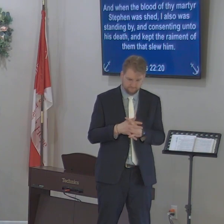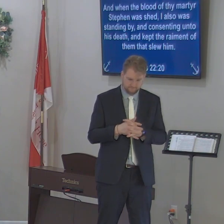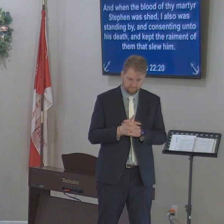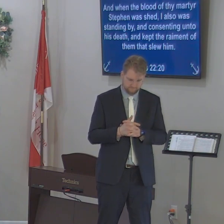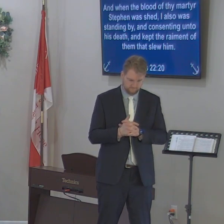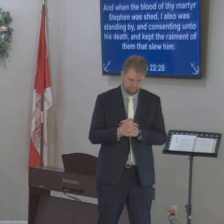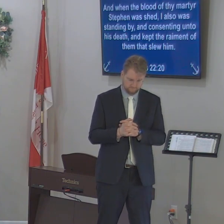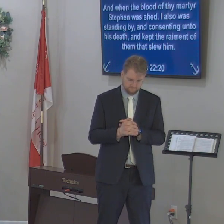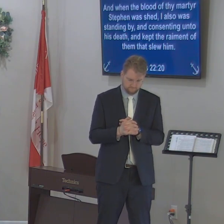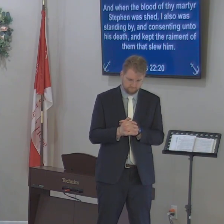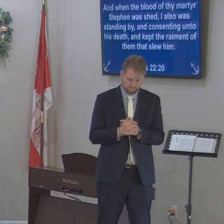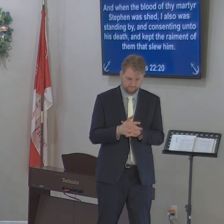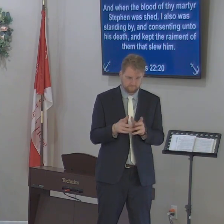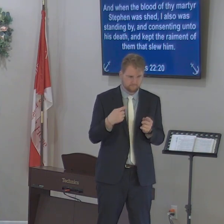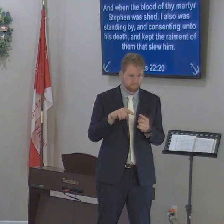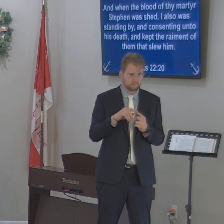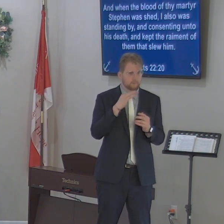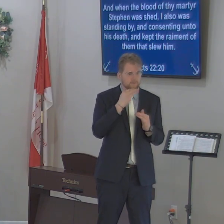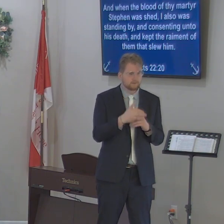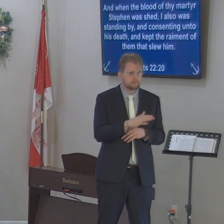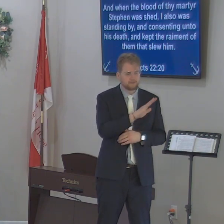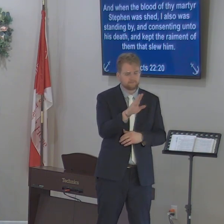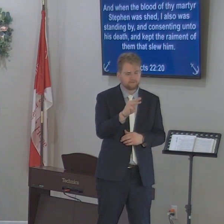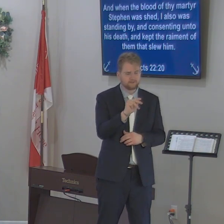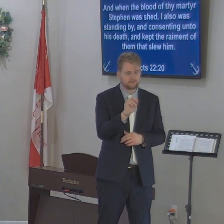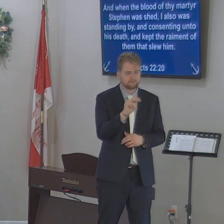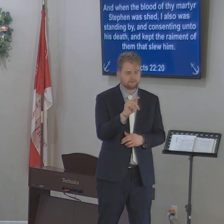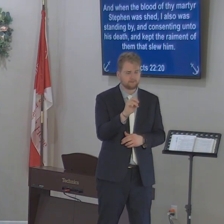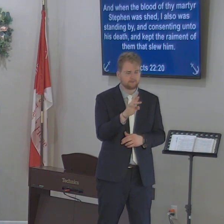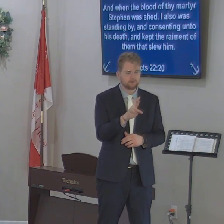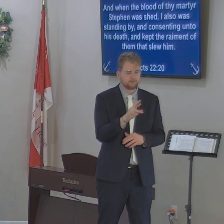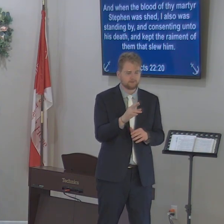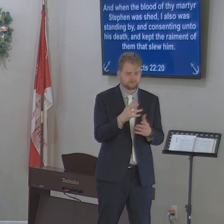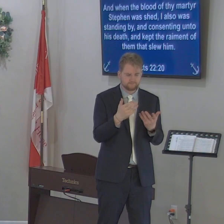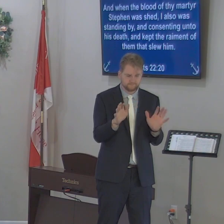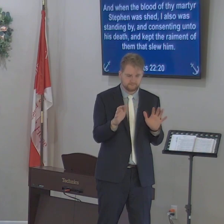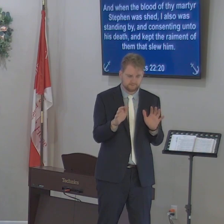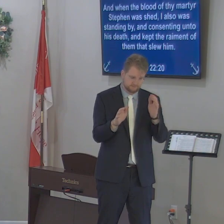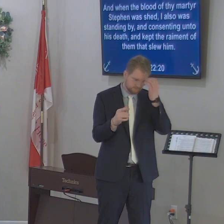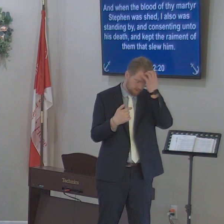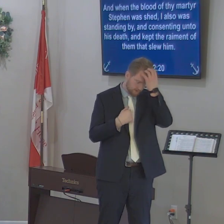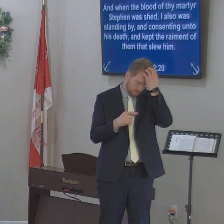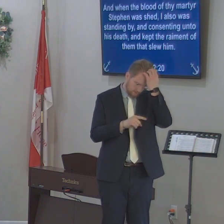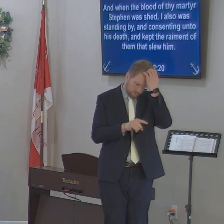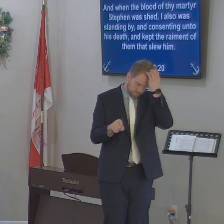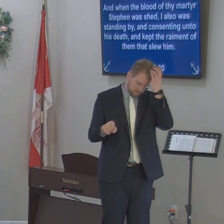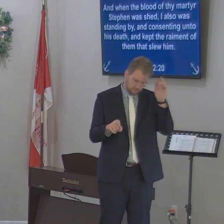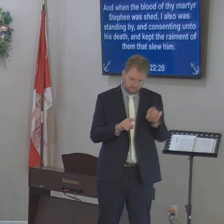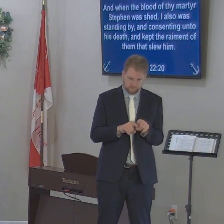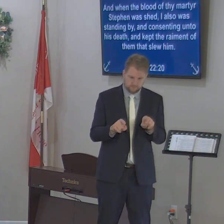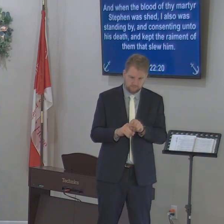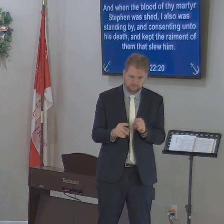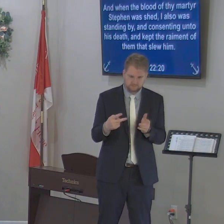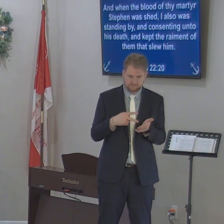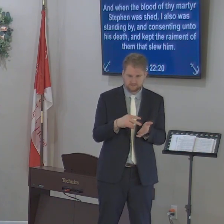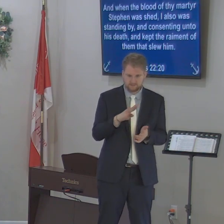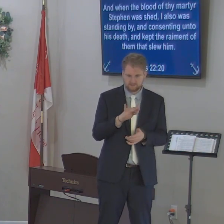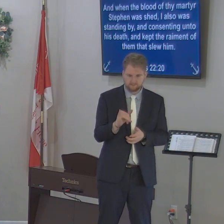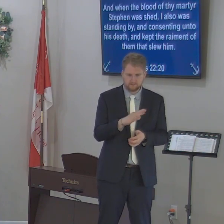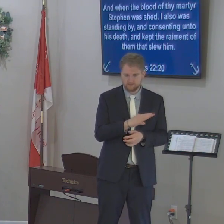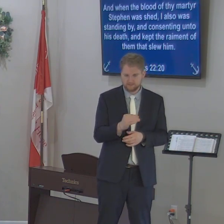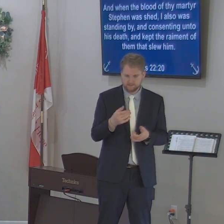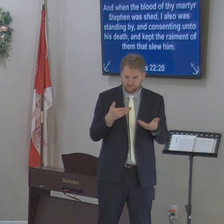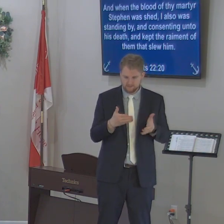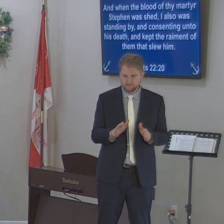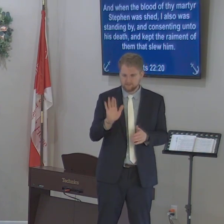will. And when the blood of thy martyr Stephen was shed, I also was standing by and consenting unto his death and kept the raiment